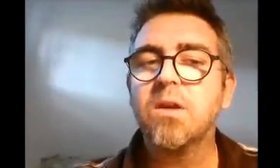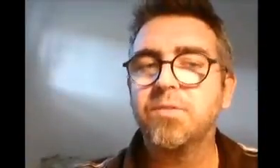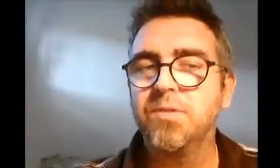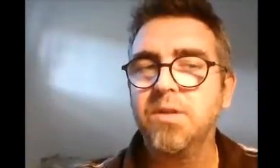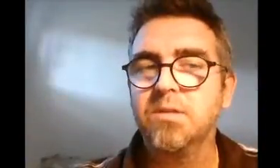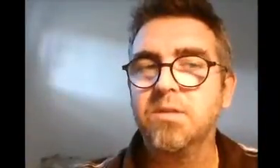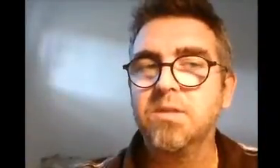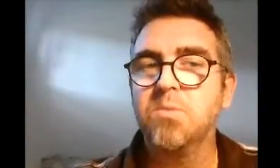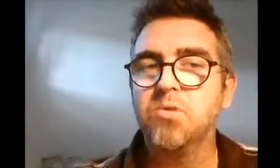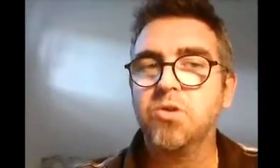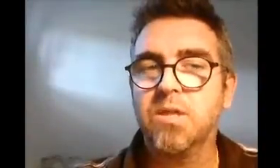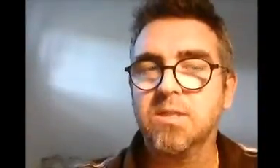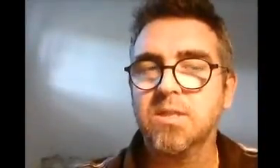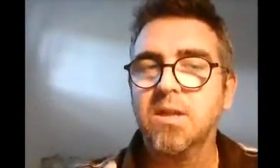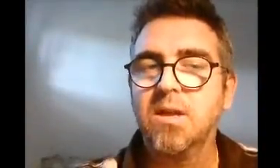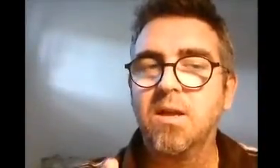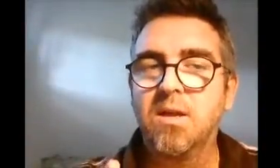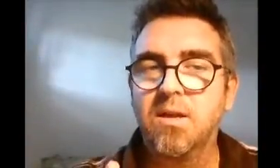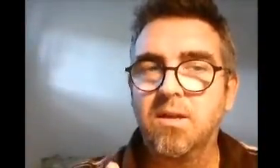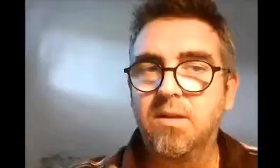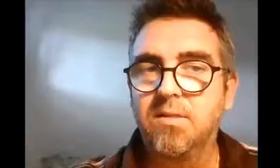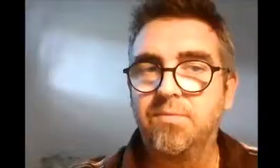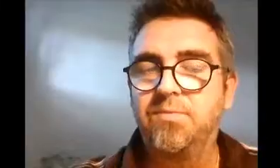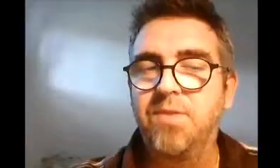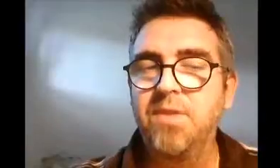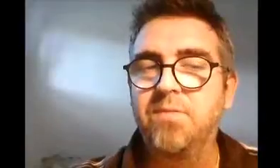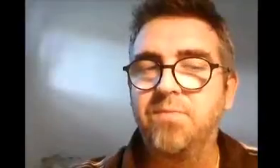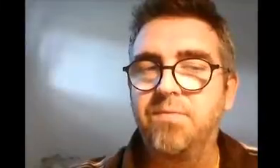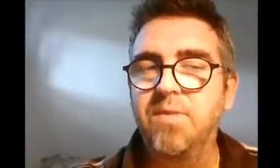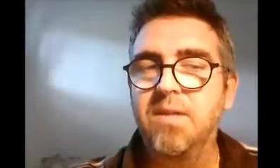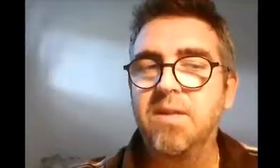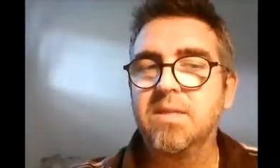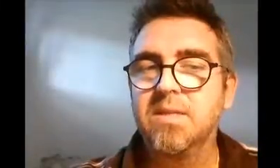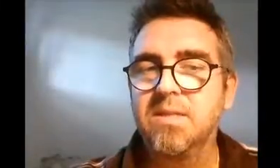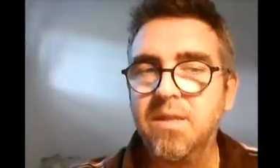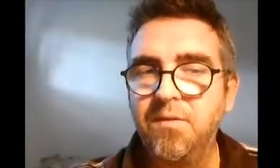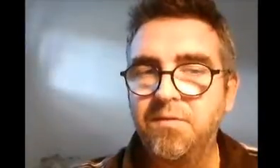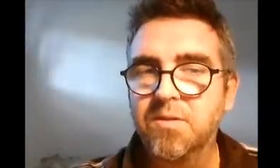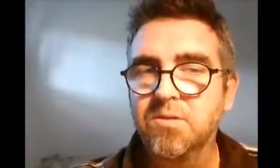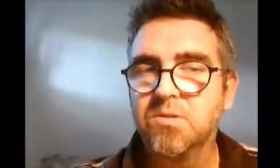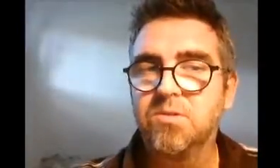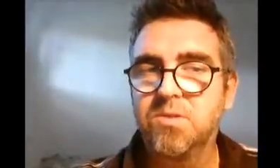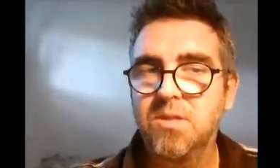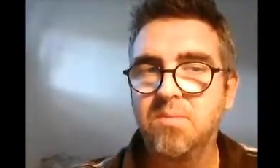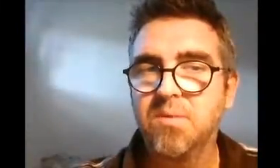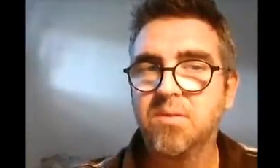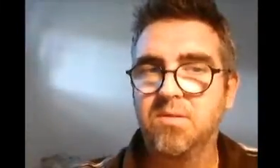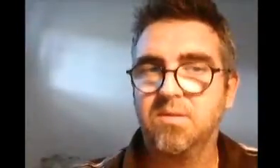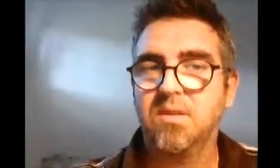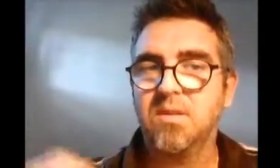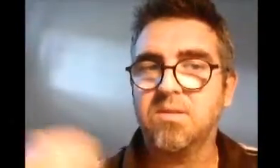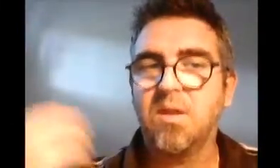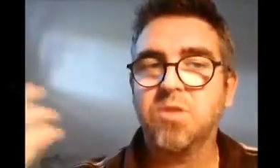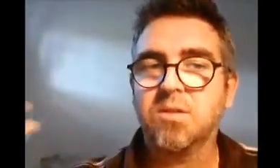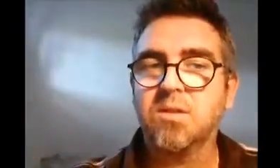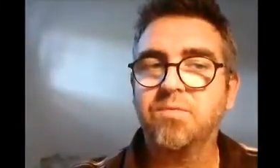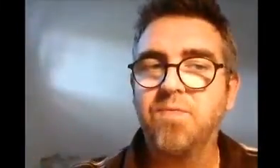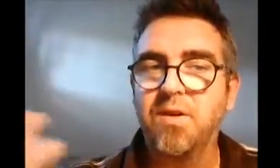after year. This motion is very, very difficult to see because these objects are very